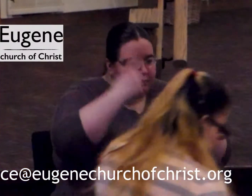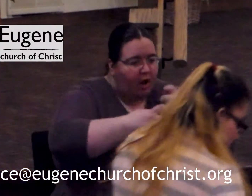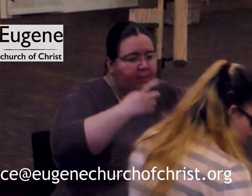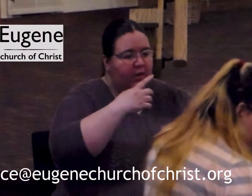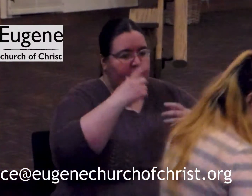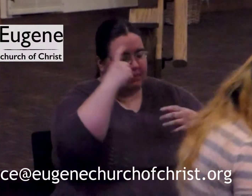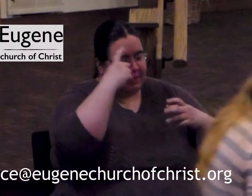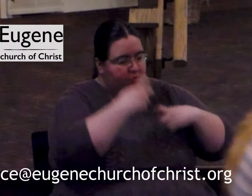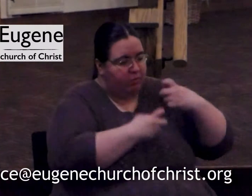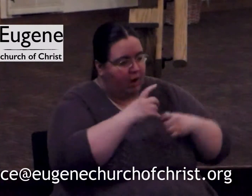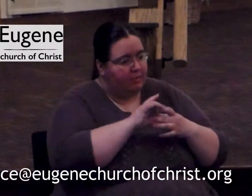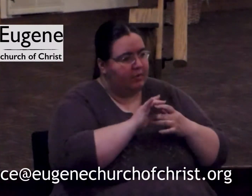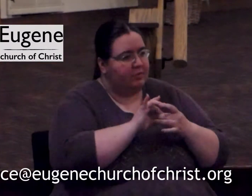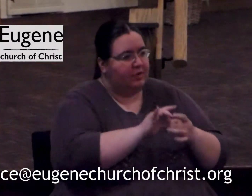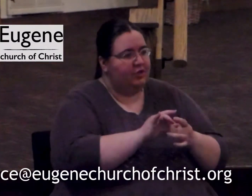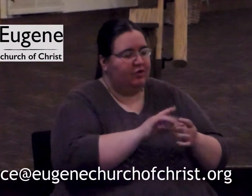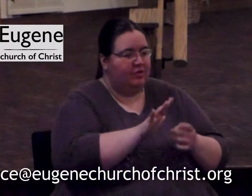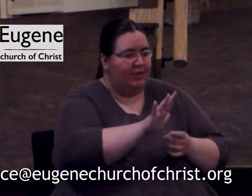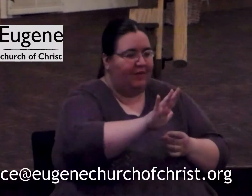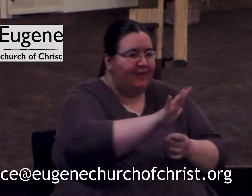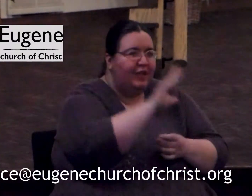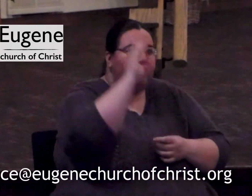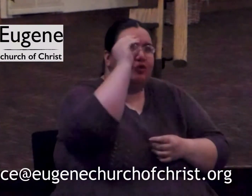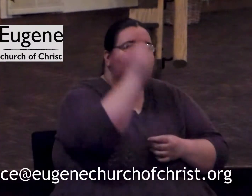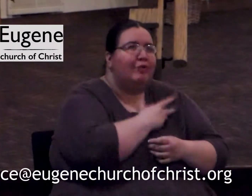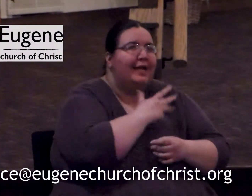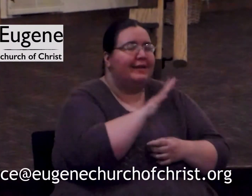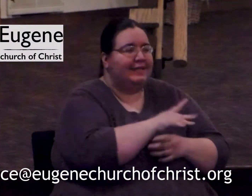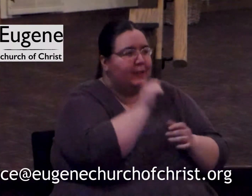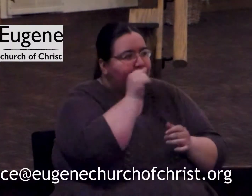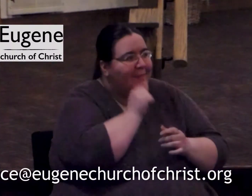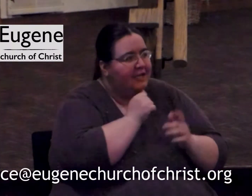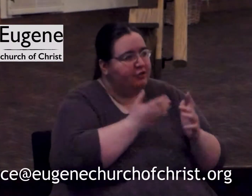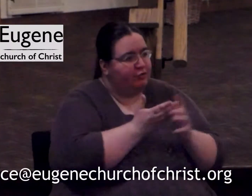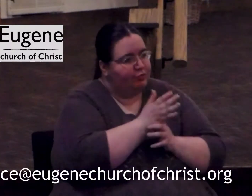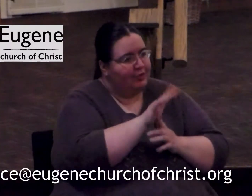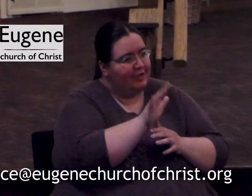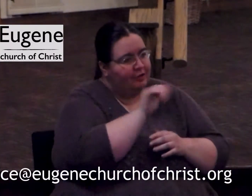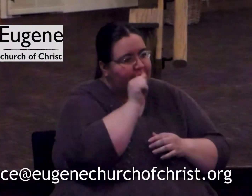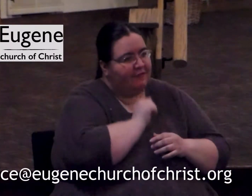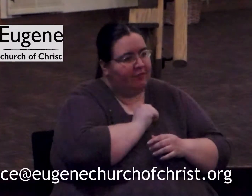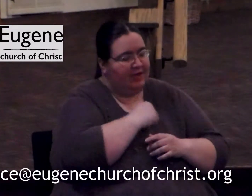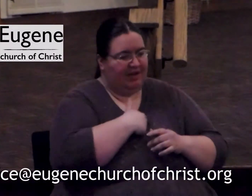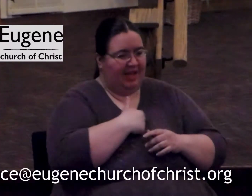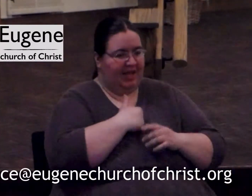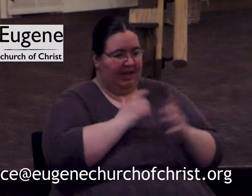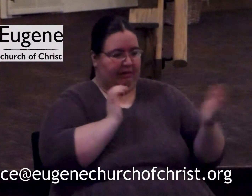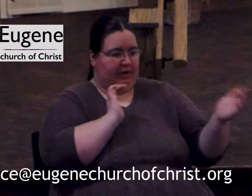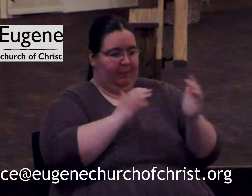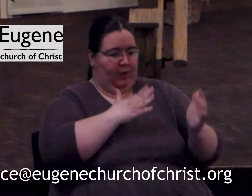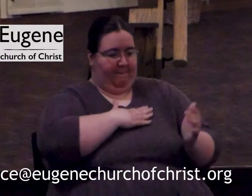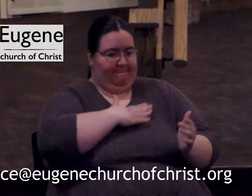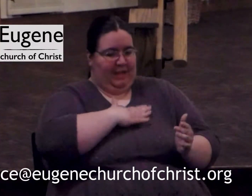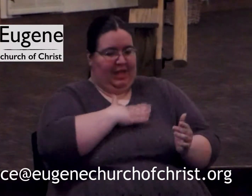their grace and their patience in that suffering. And I start to think about my own impatience and